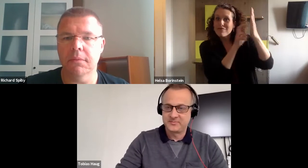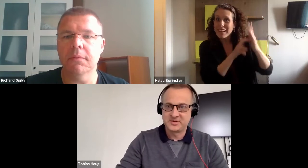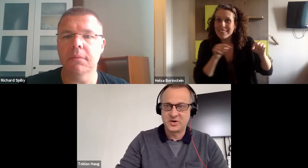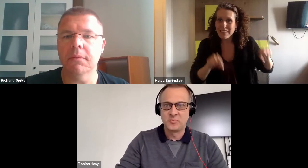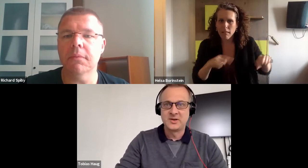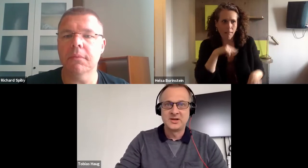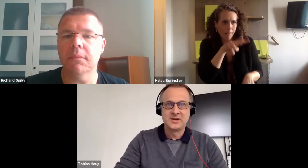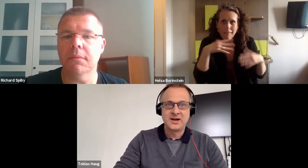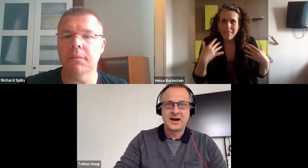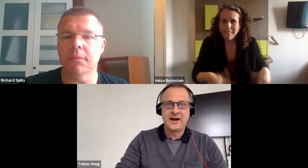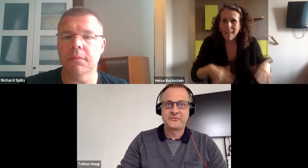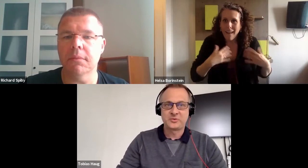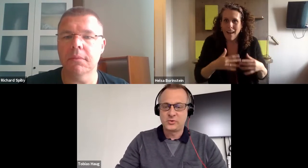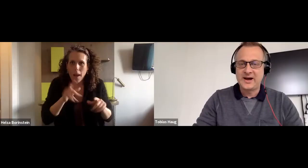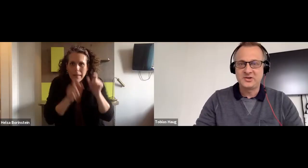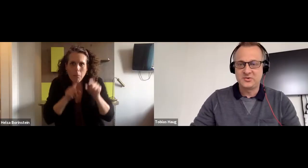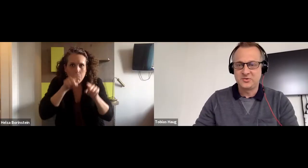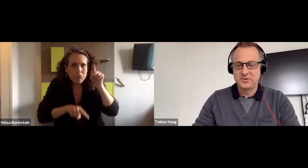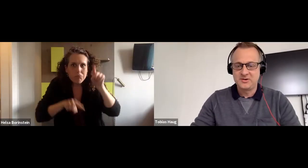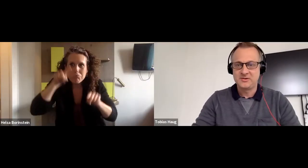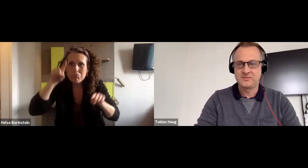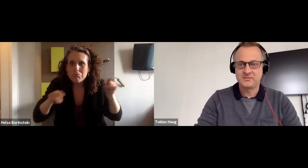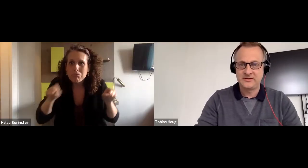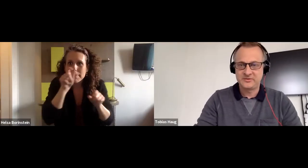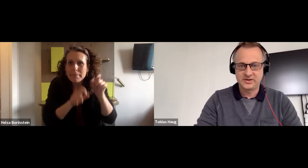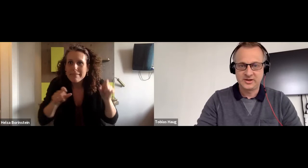audience. So I've tried to